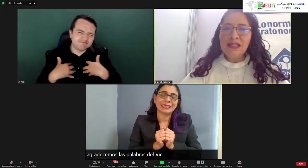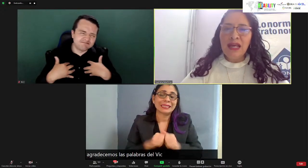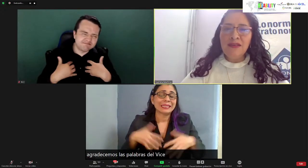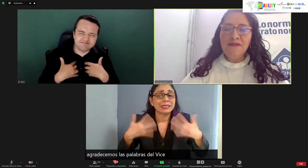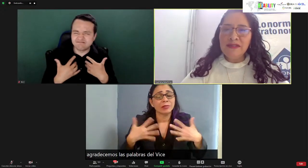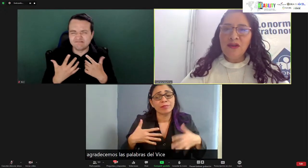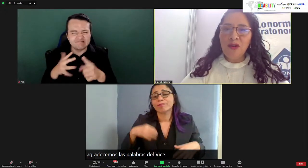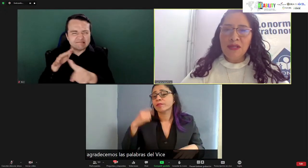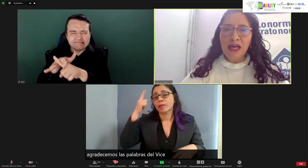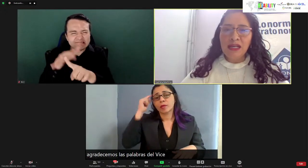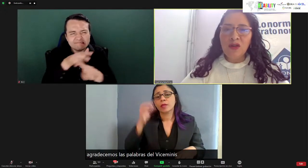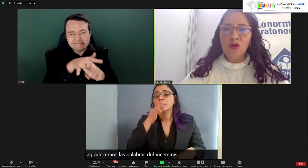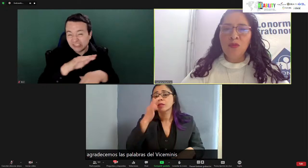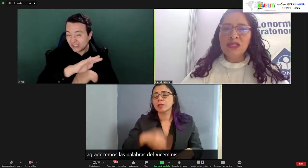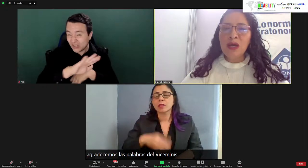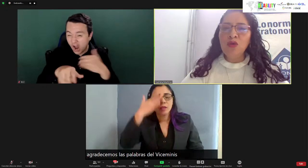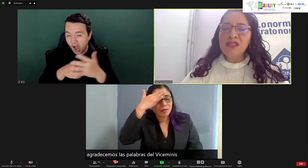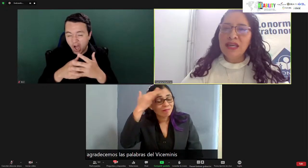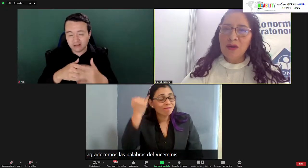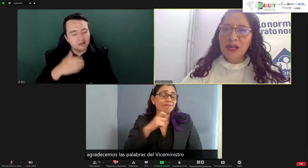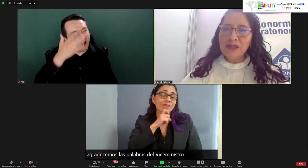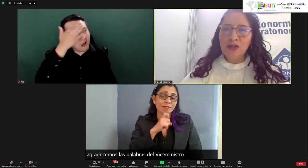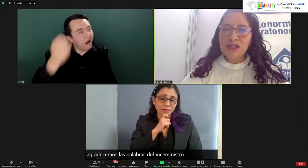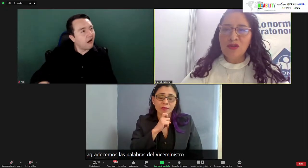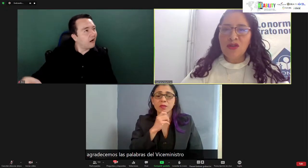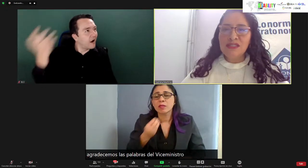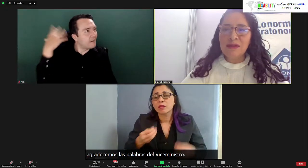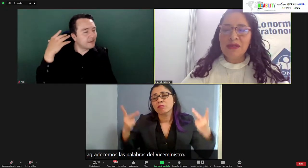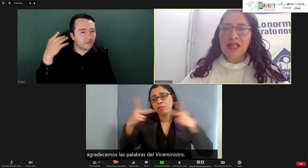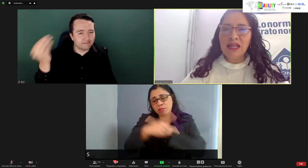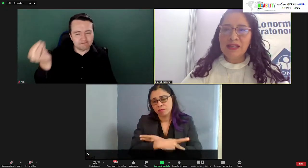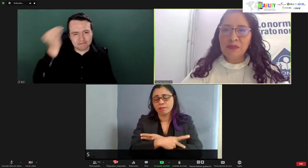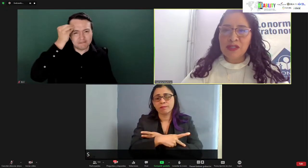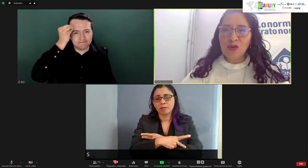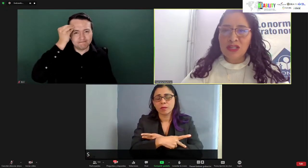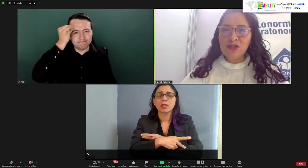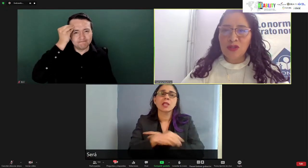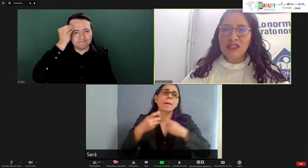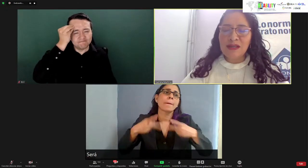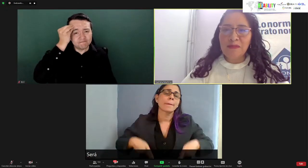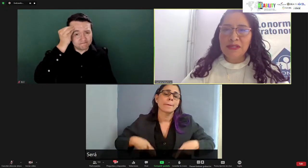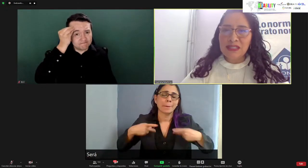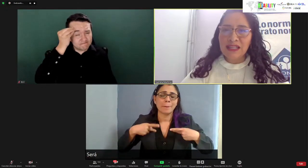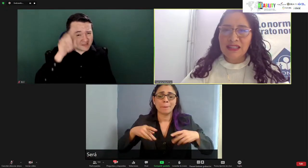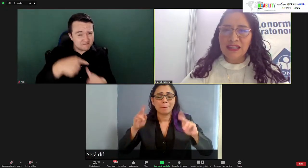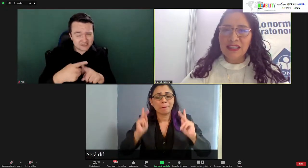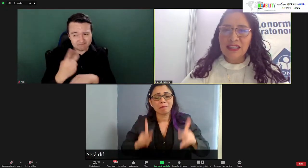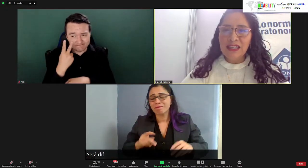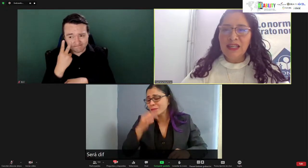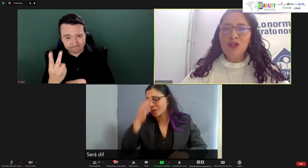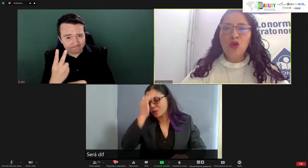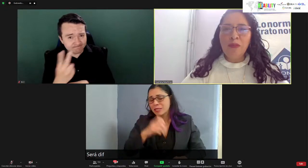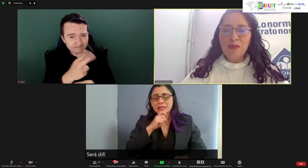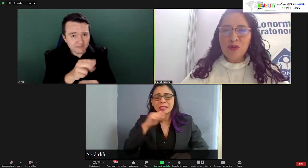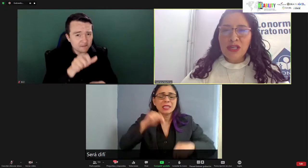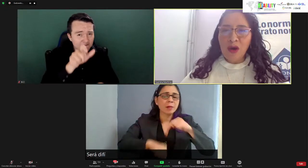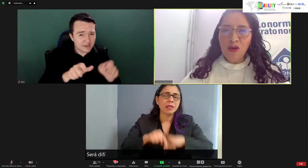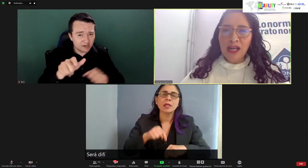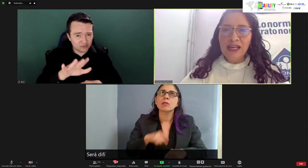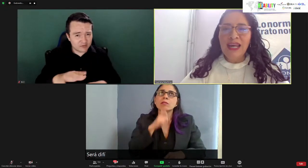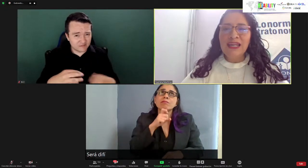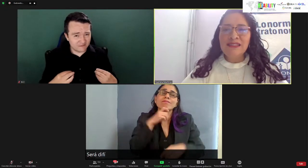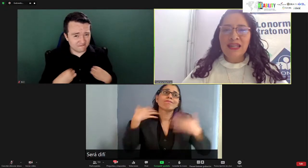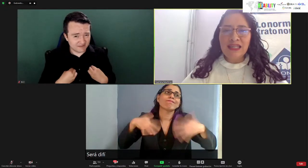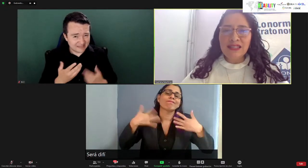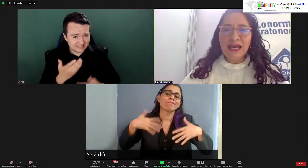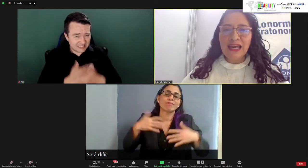has affected all of us it will be difficult to forget how the lives of persons with disabilities